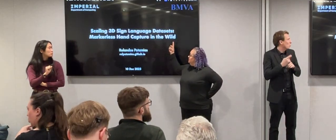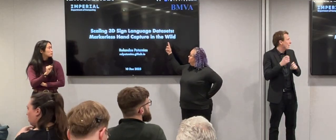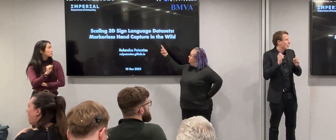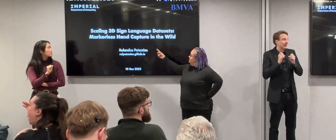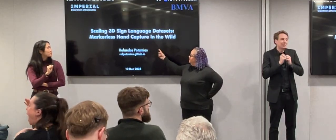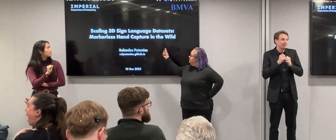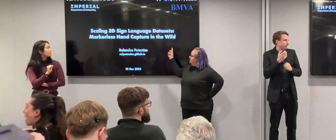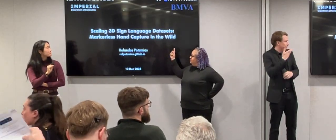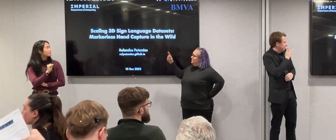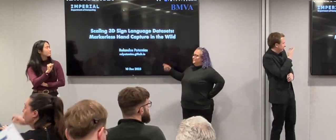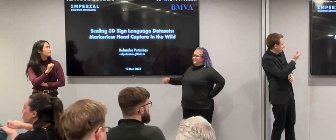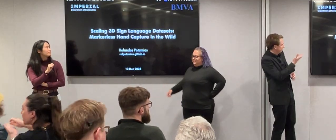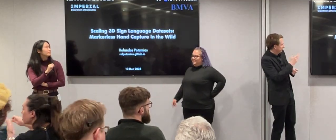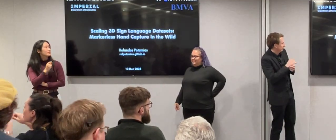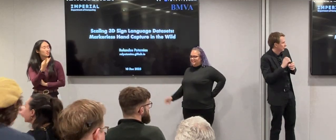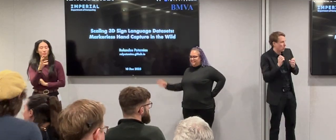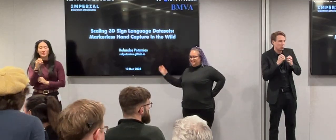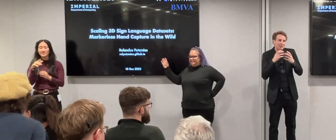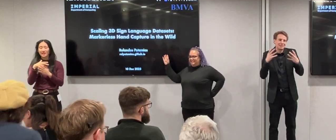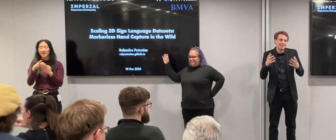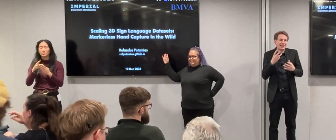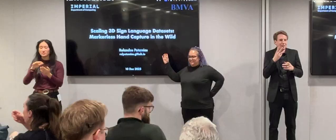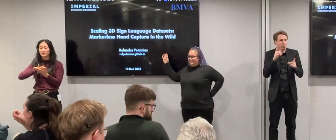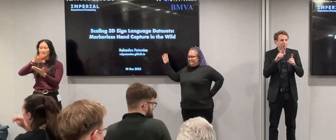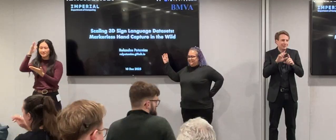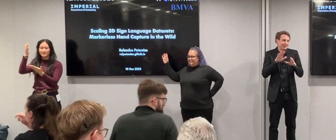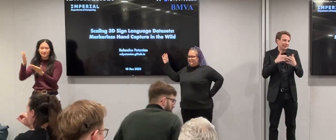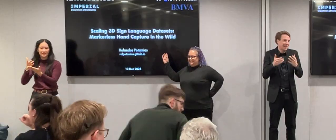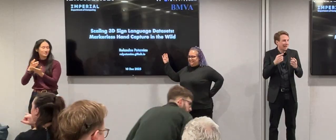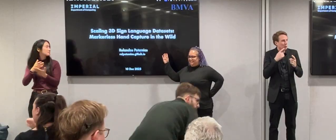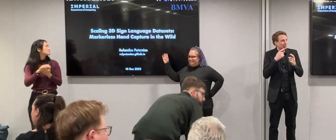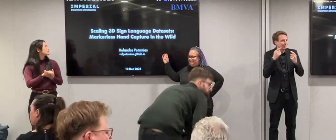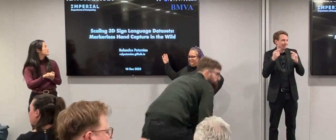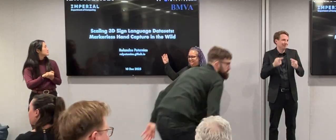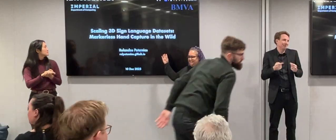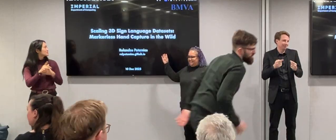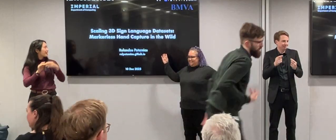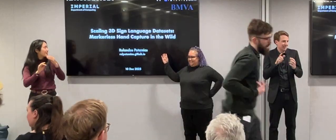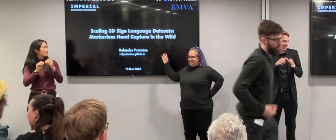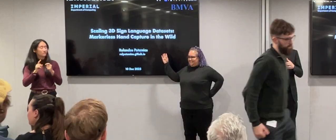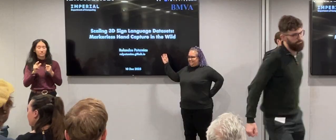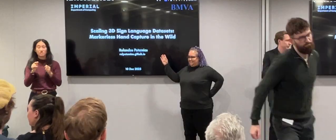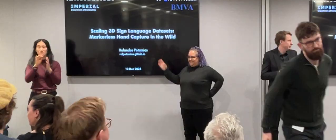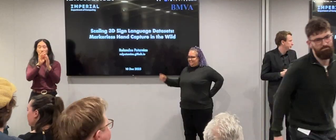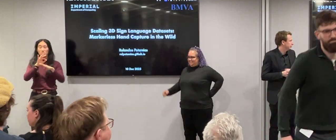language dataset, Markerless hand caption in the wild.